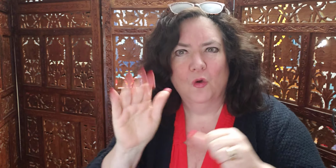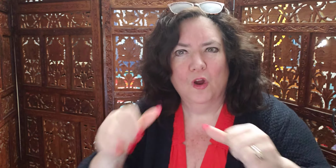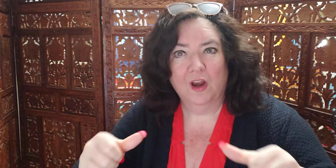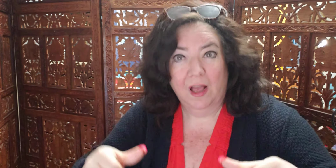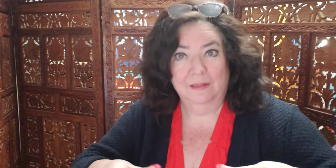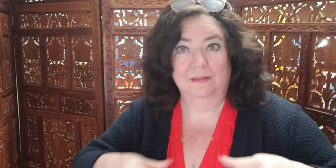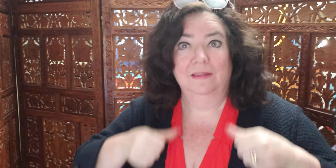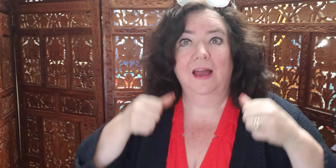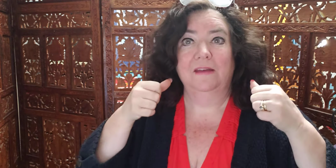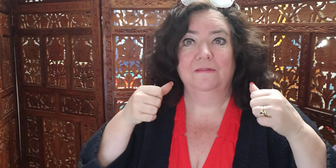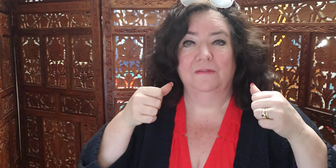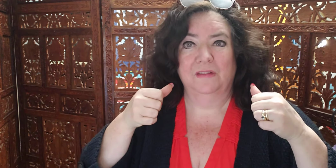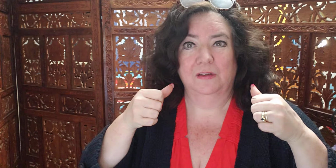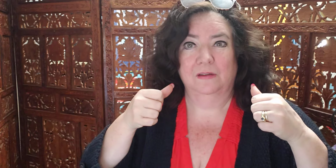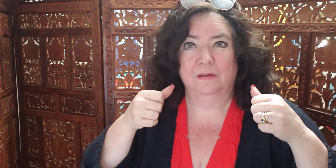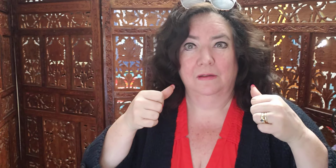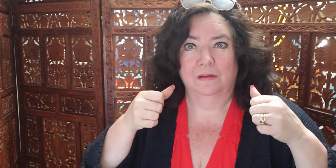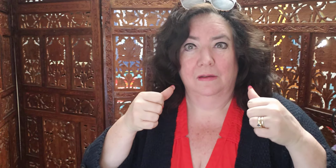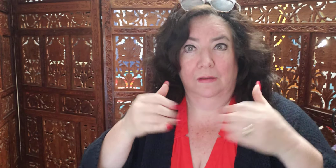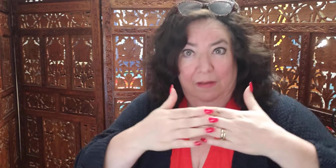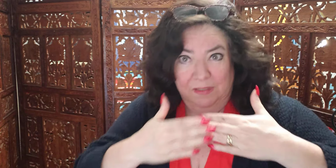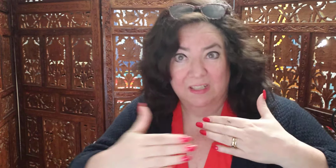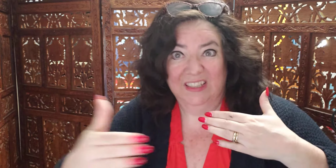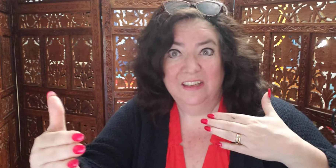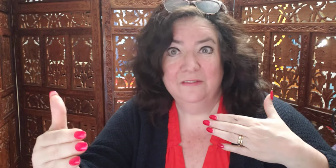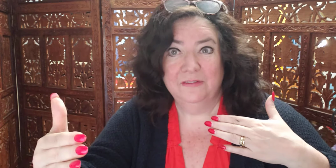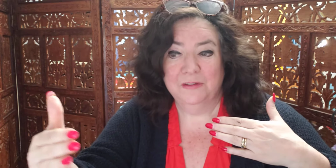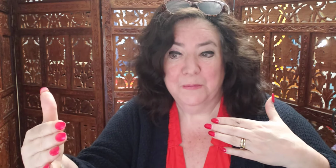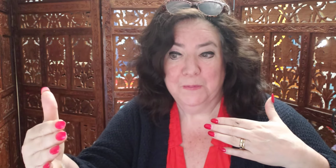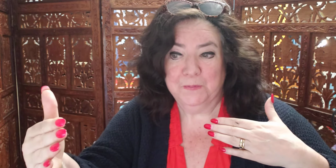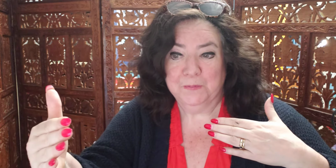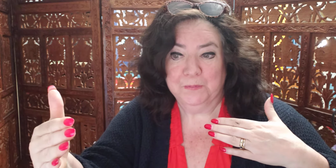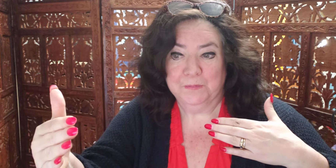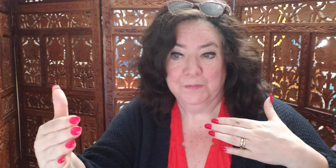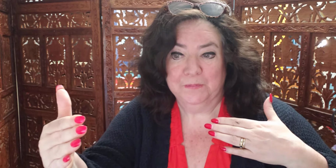your life to live?